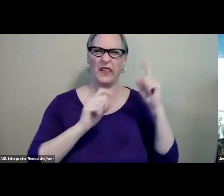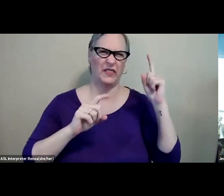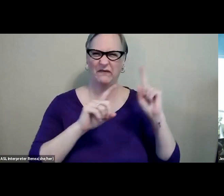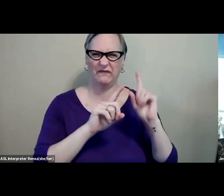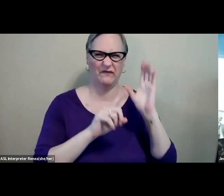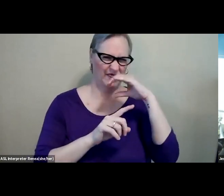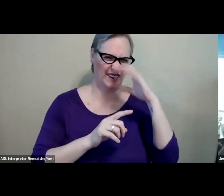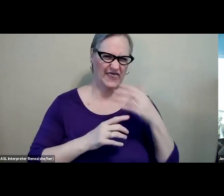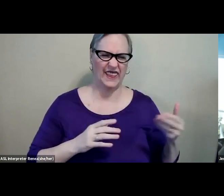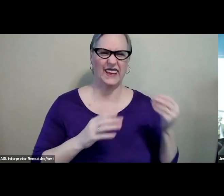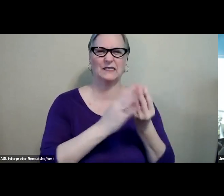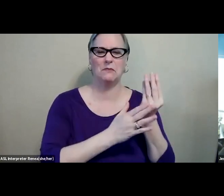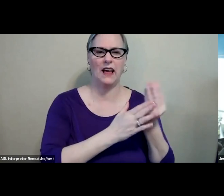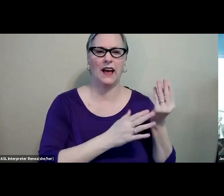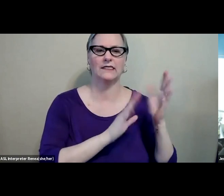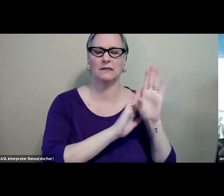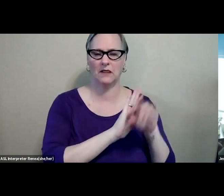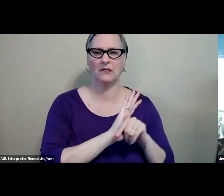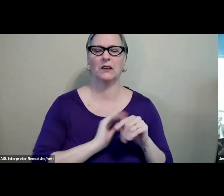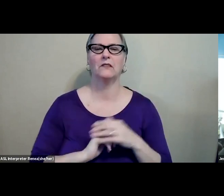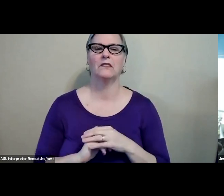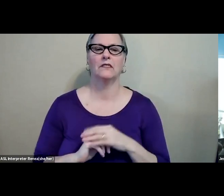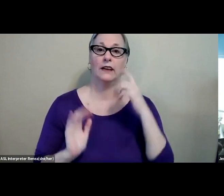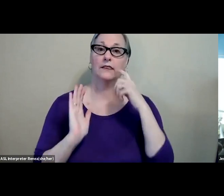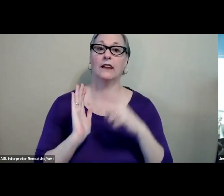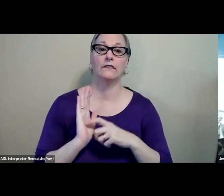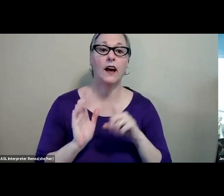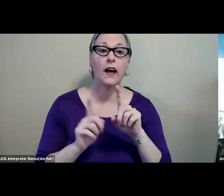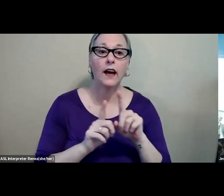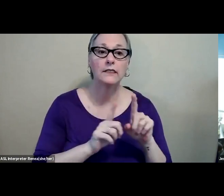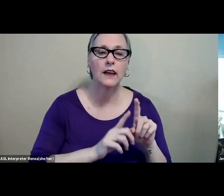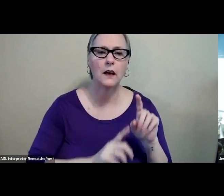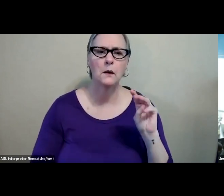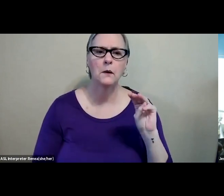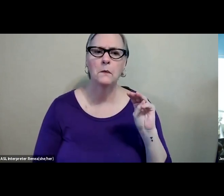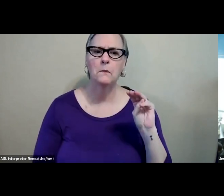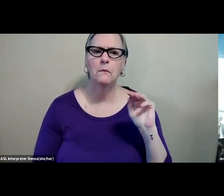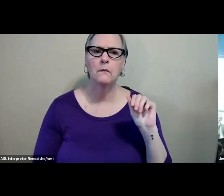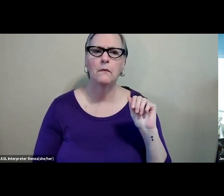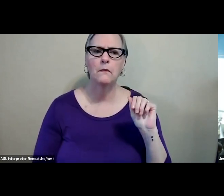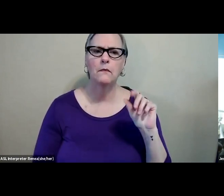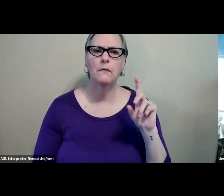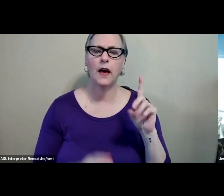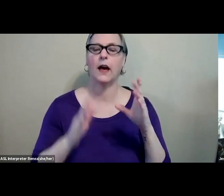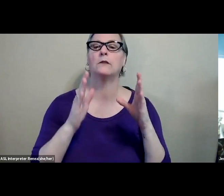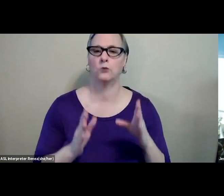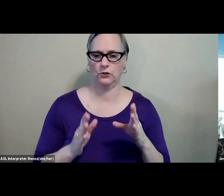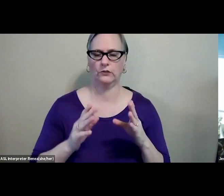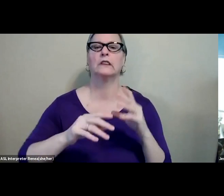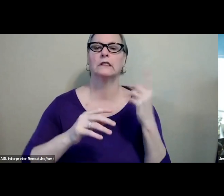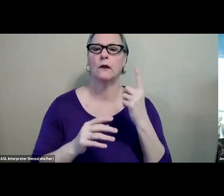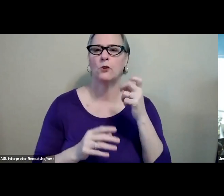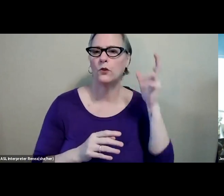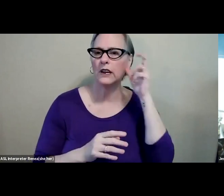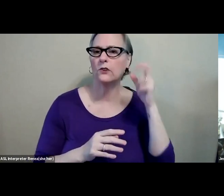some plants in the background um i identify as a mad person specifically someone who hears voices and as someone who is